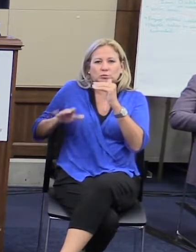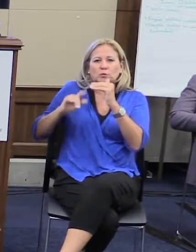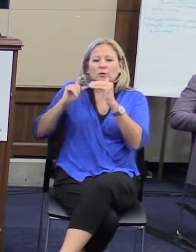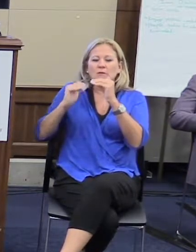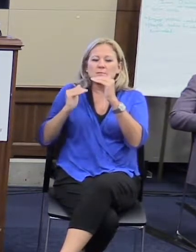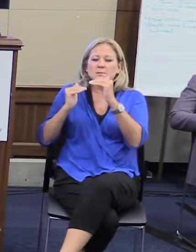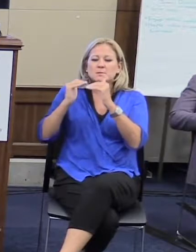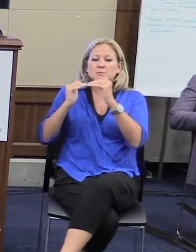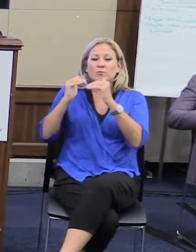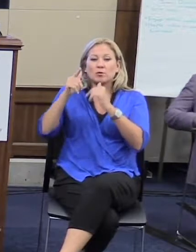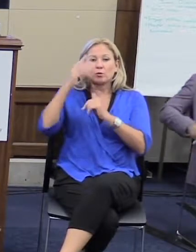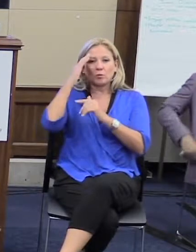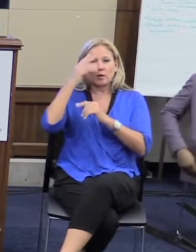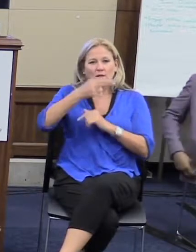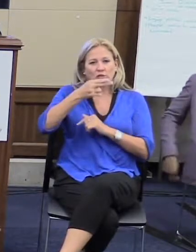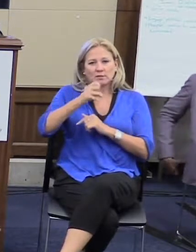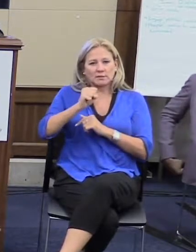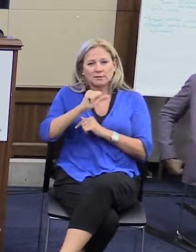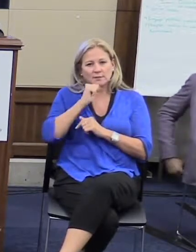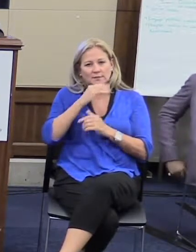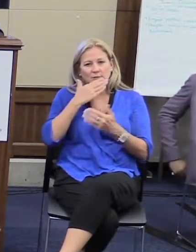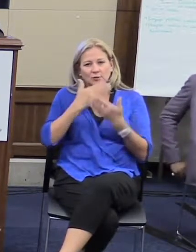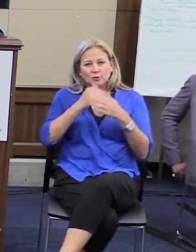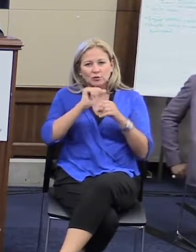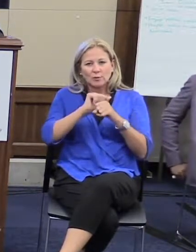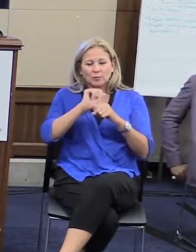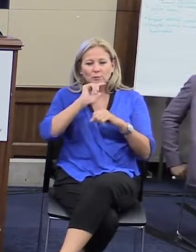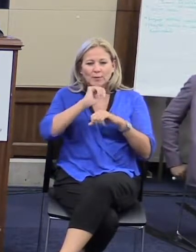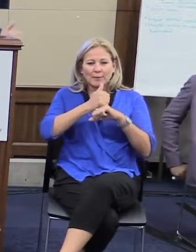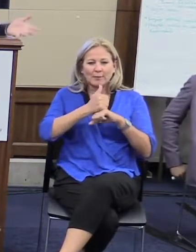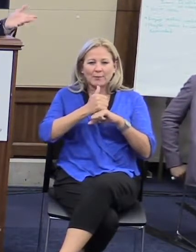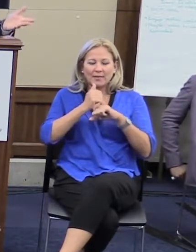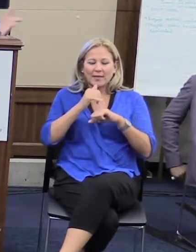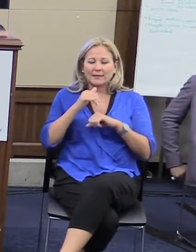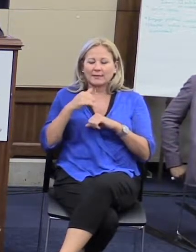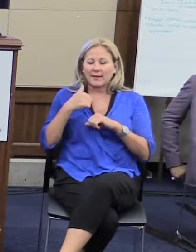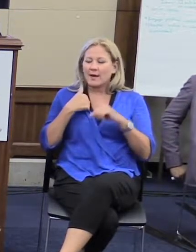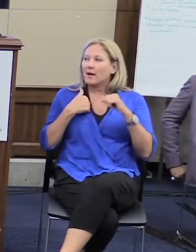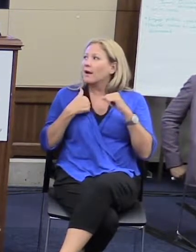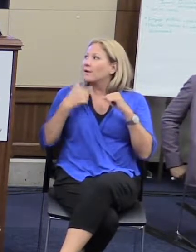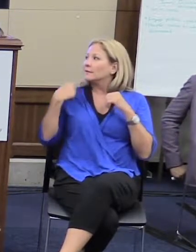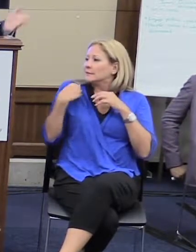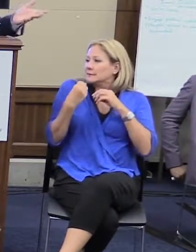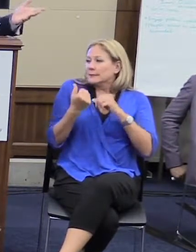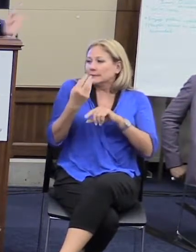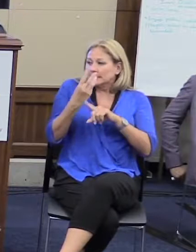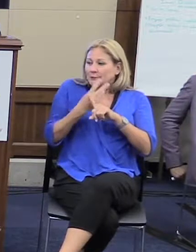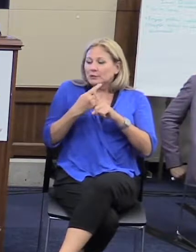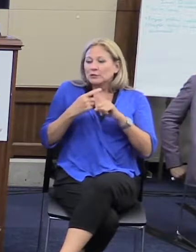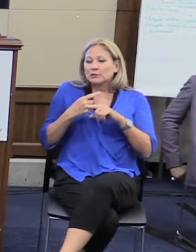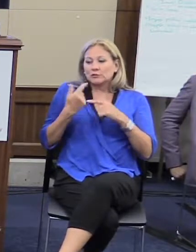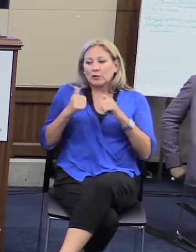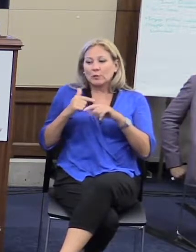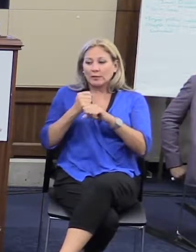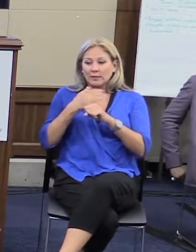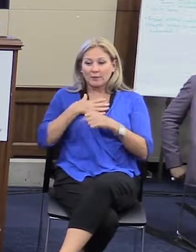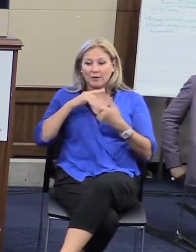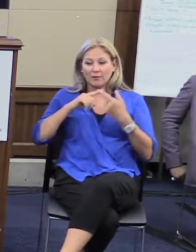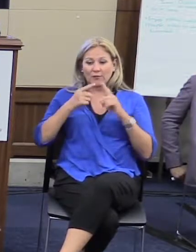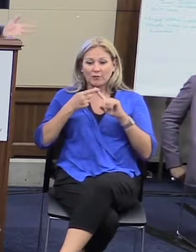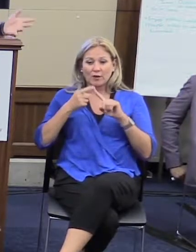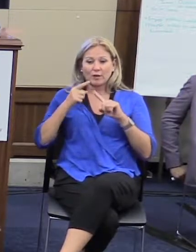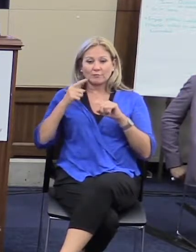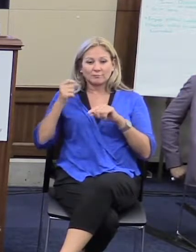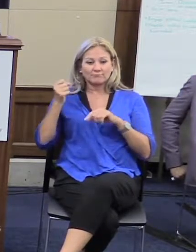know, HHS doesn't do a particularly good job of implementing that. I've actually spent 6 months trying to get a friend of mine reinstated on